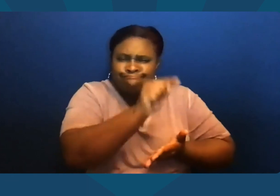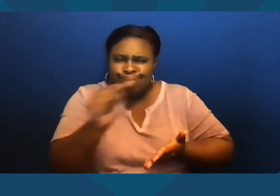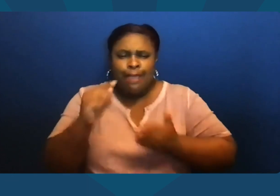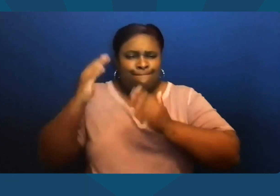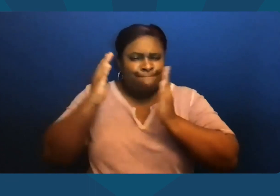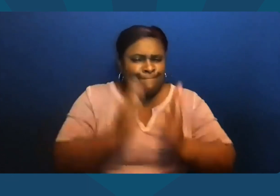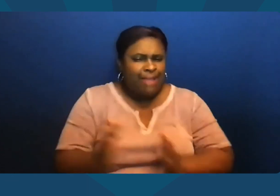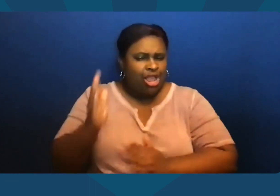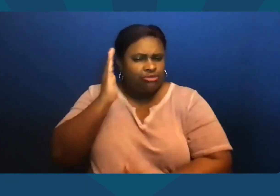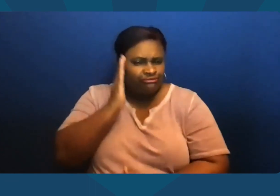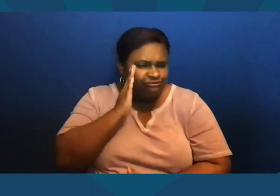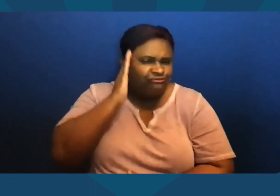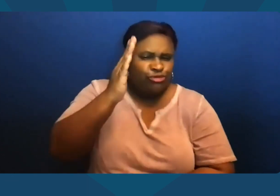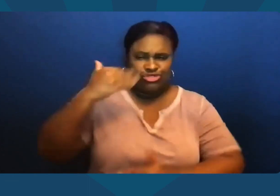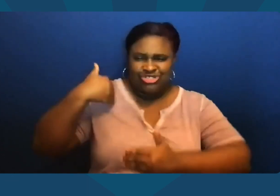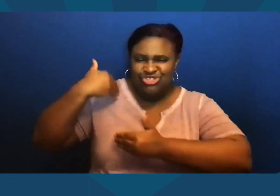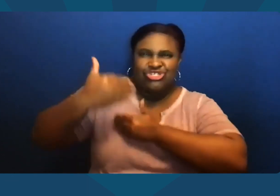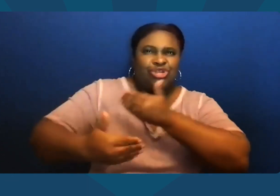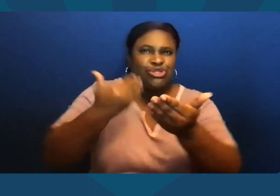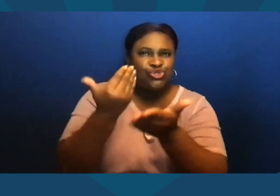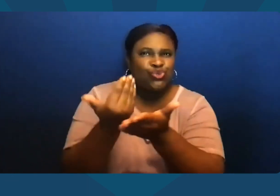of civic-minded Arizona leaders.